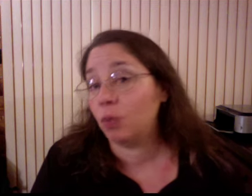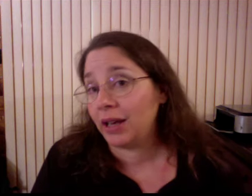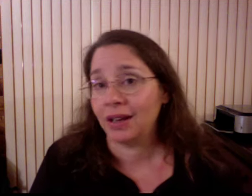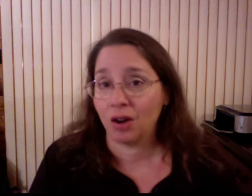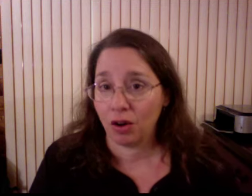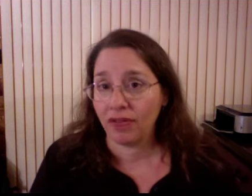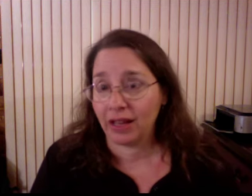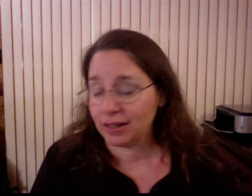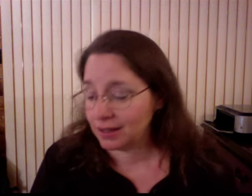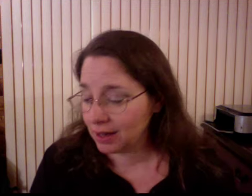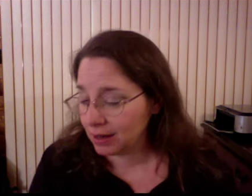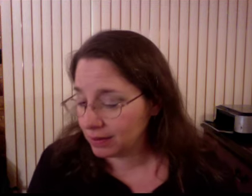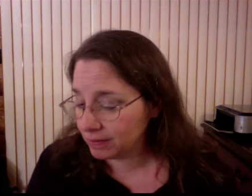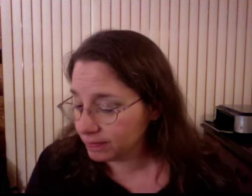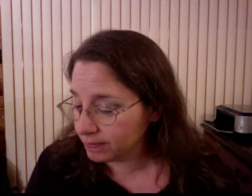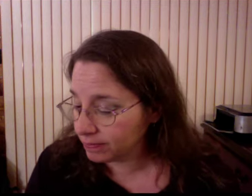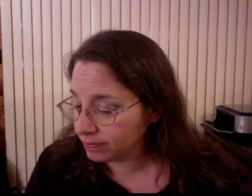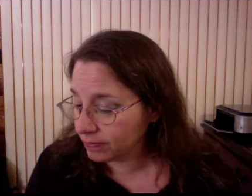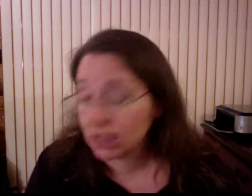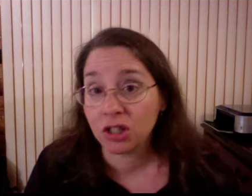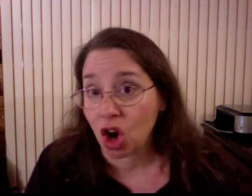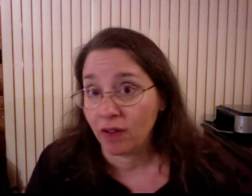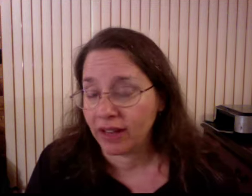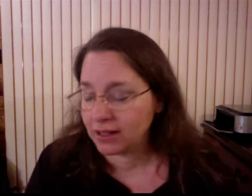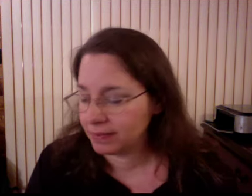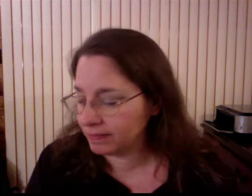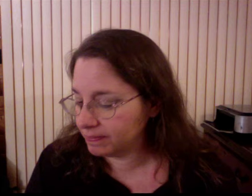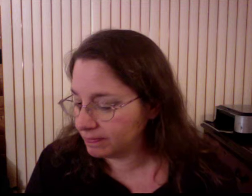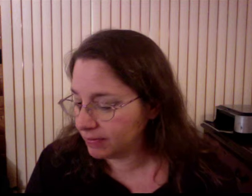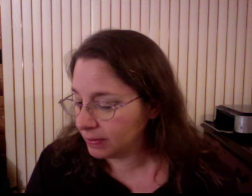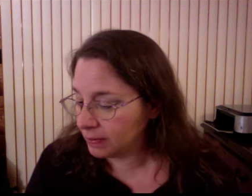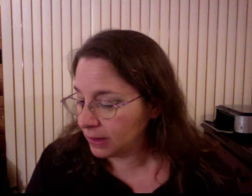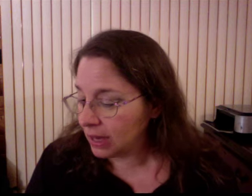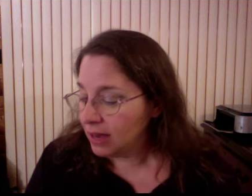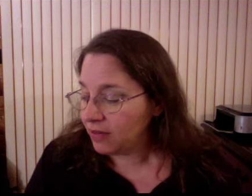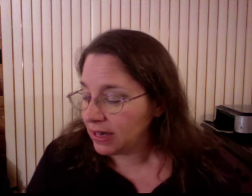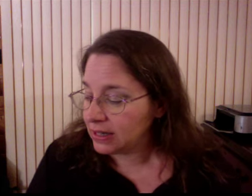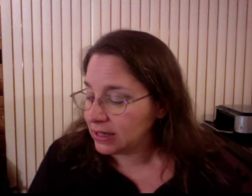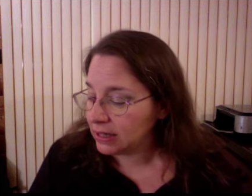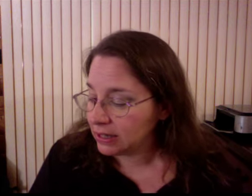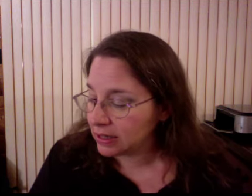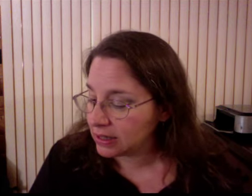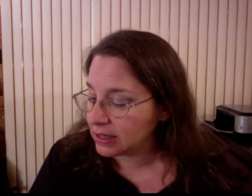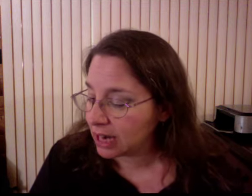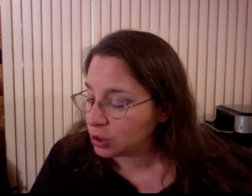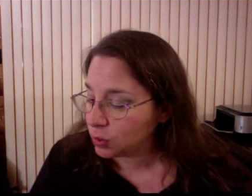weaken our fantasy. Starve it. Fantasy leads us to sexual